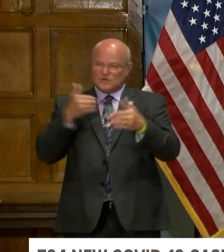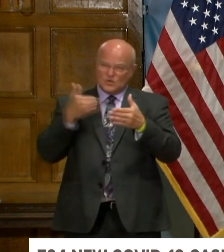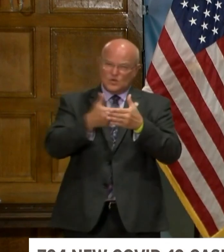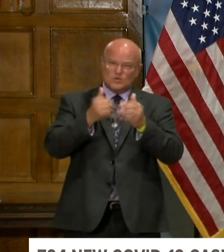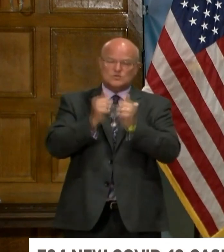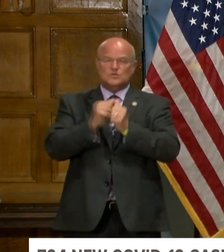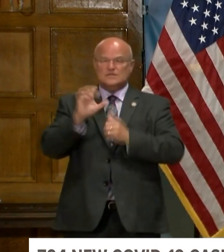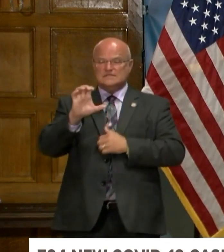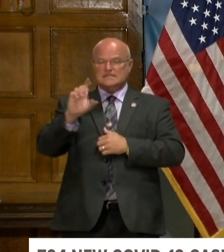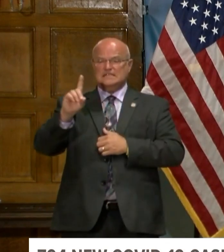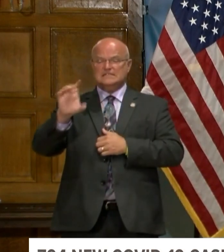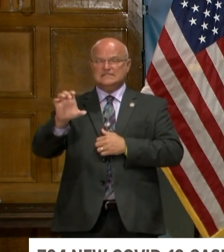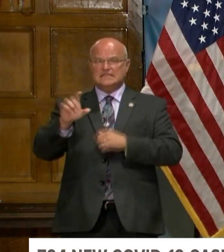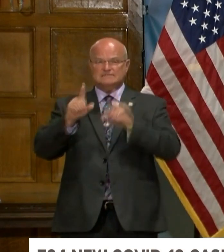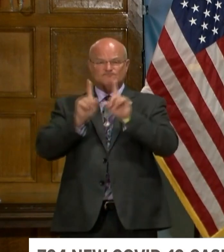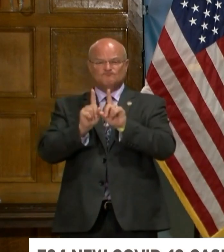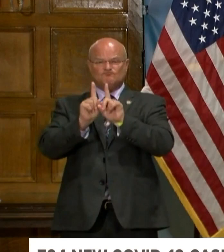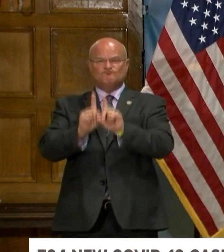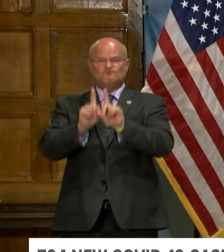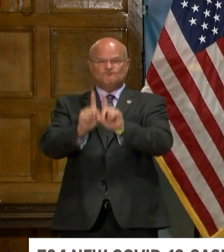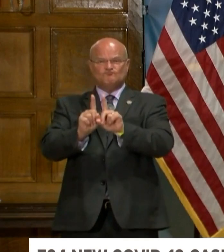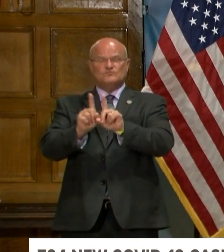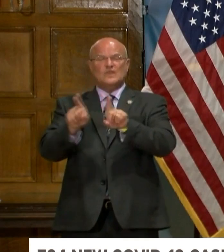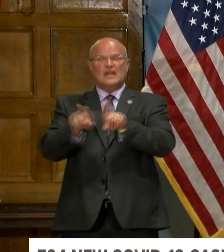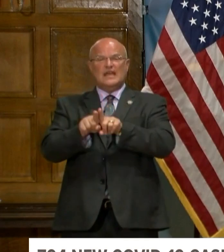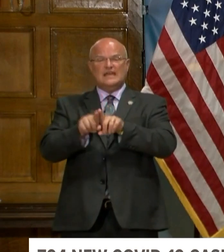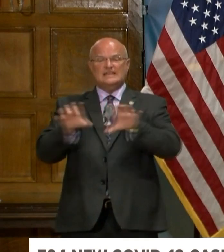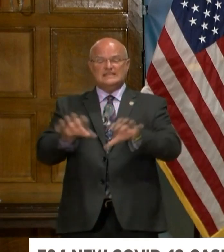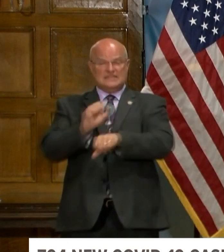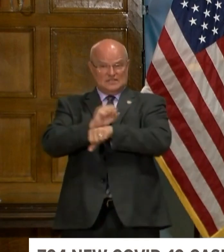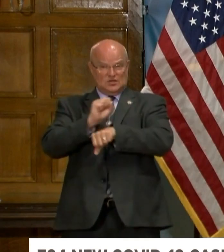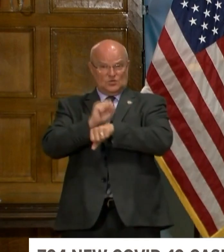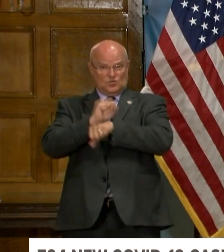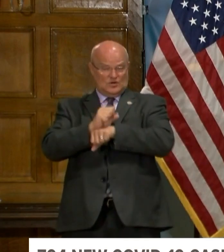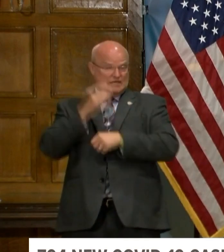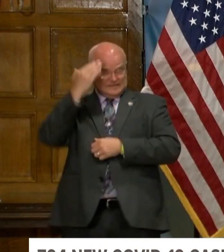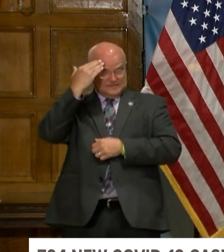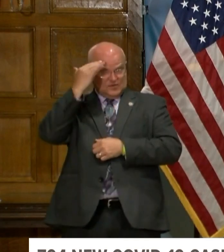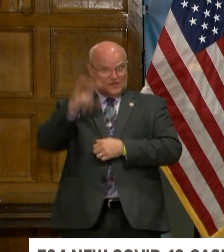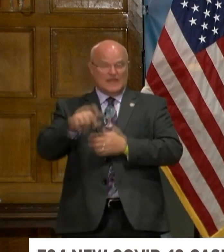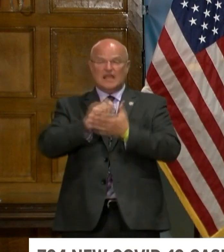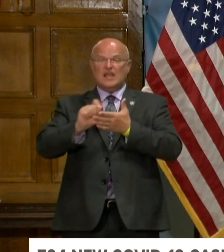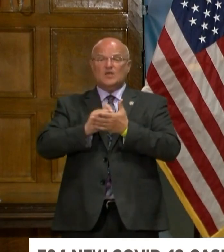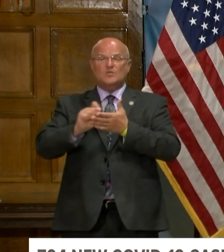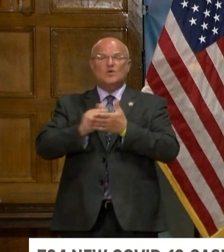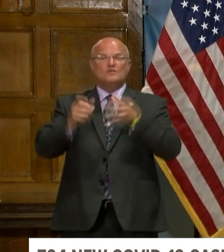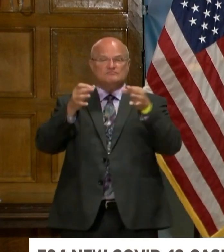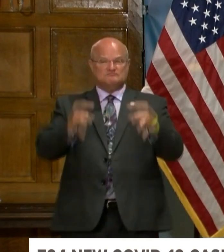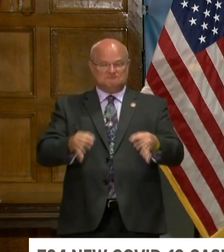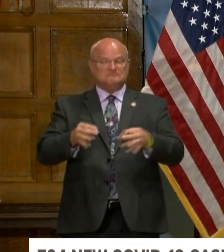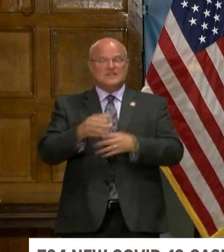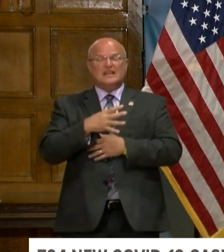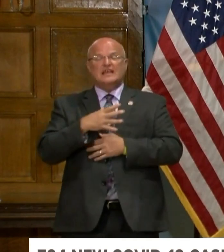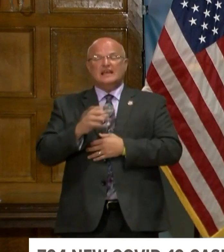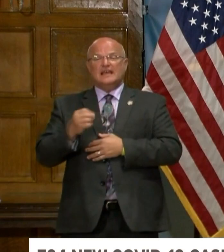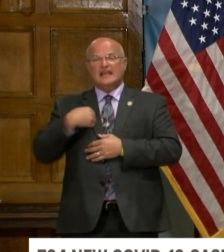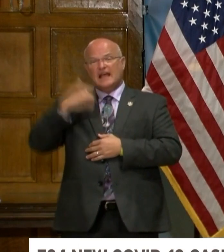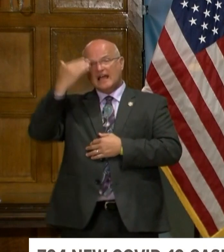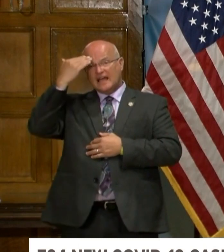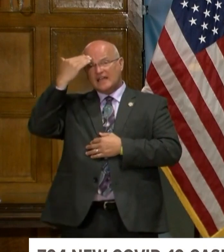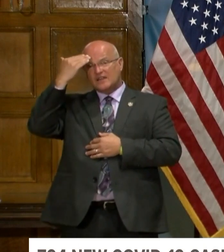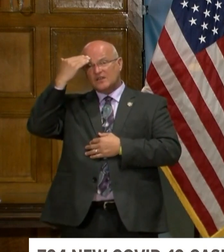with the CDC side by side as they did their work and wrote their conclusions. And I